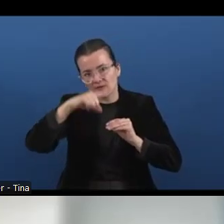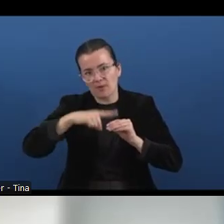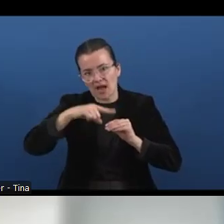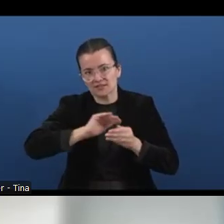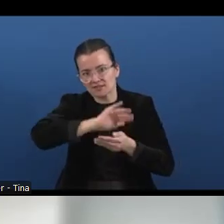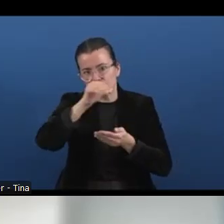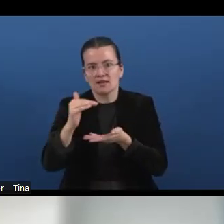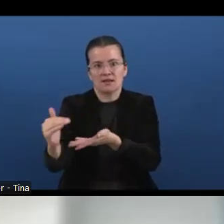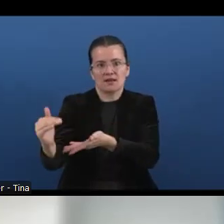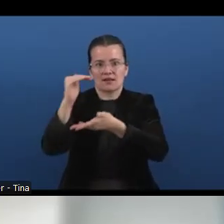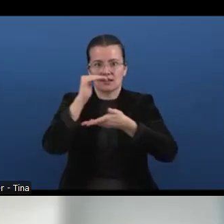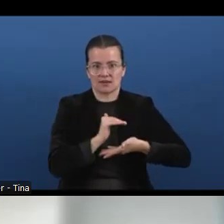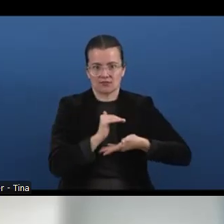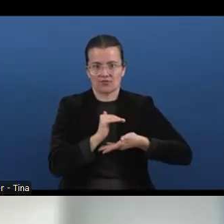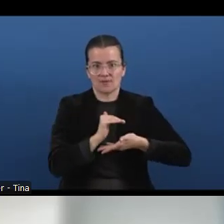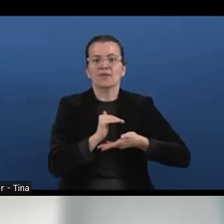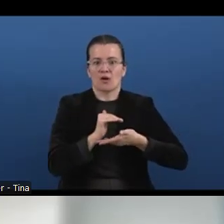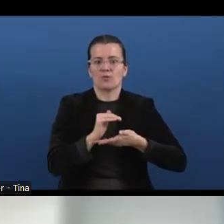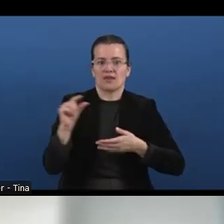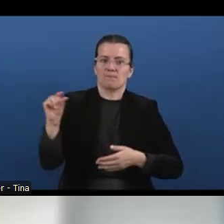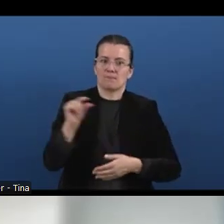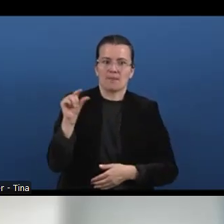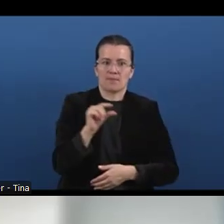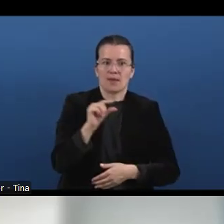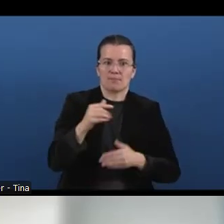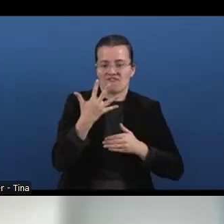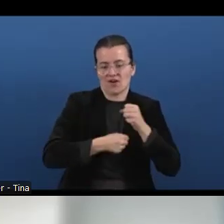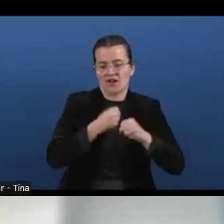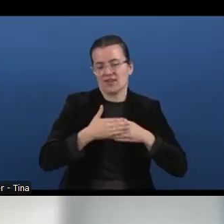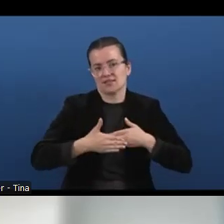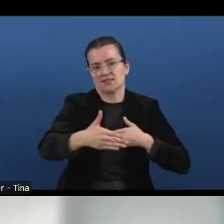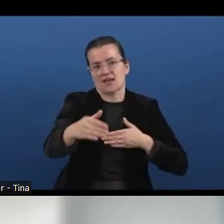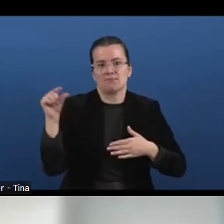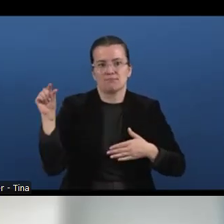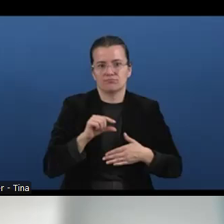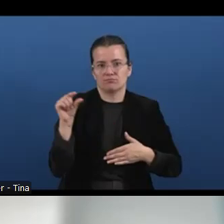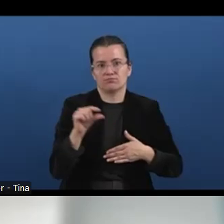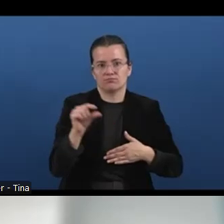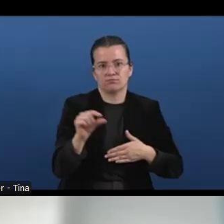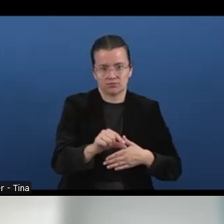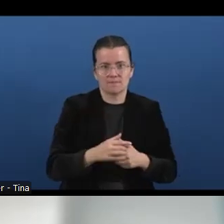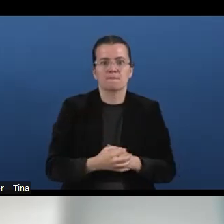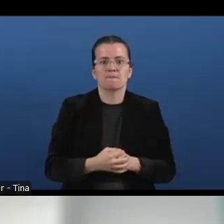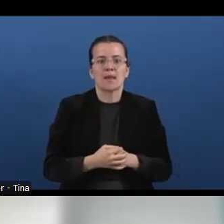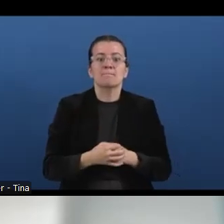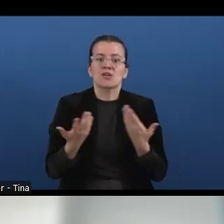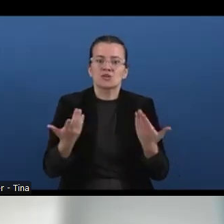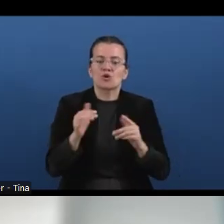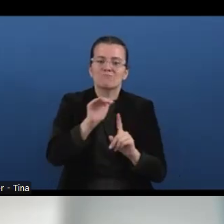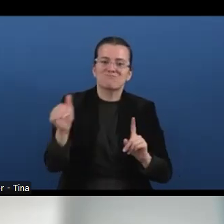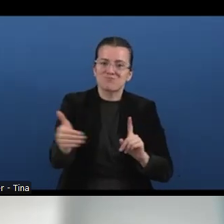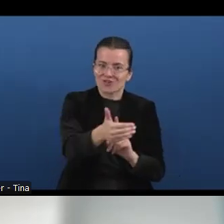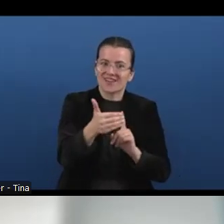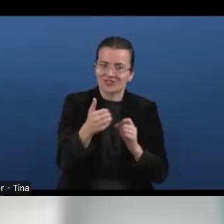This protection is designed to complement any existing social security, state or professional